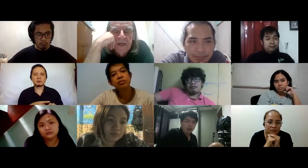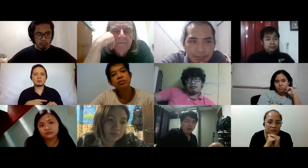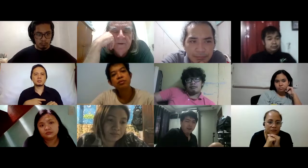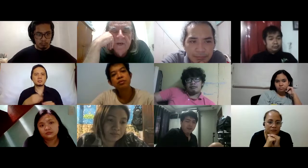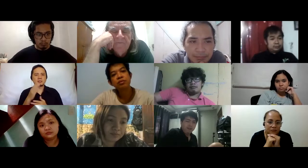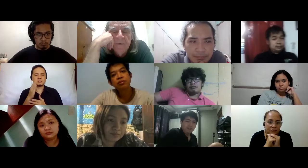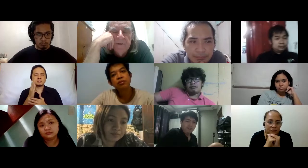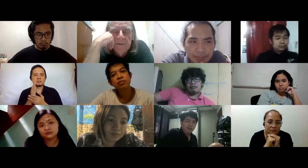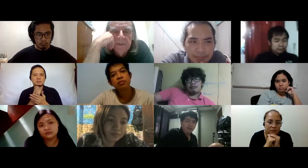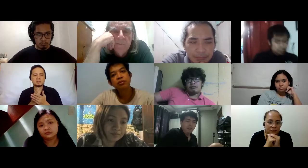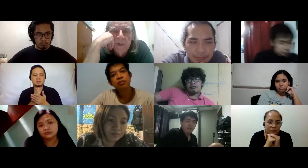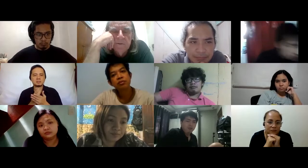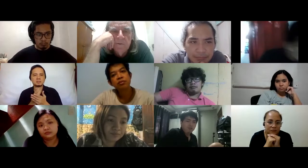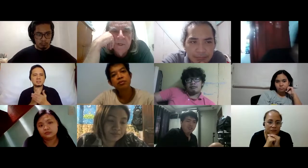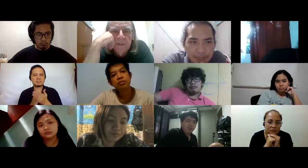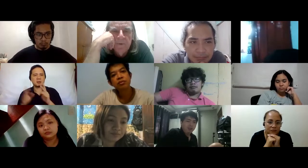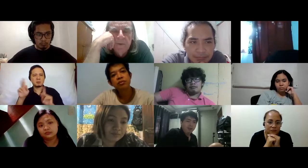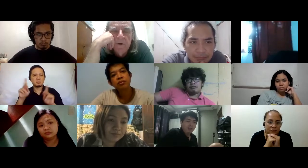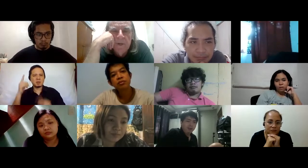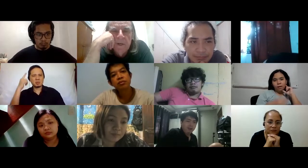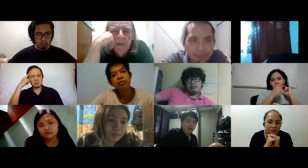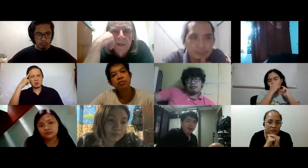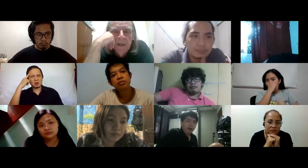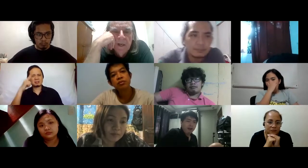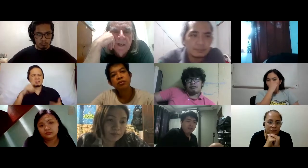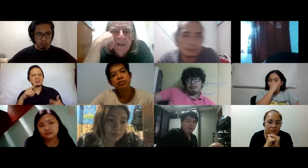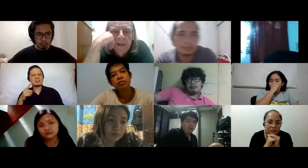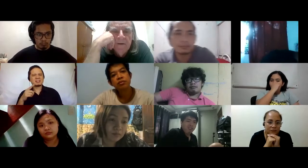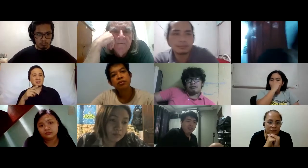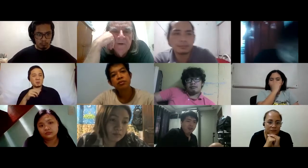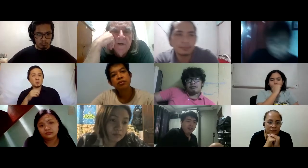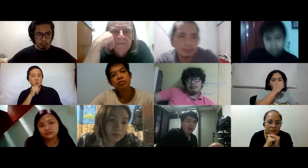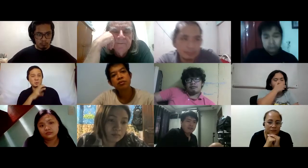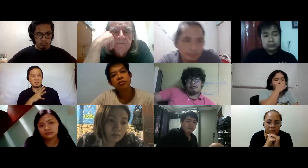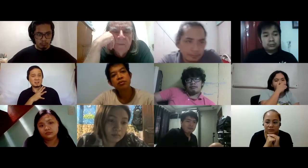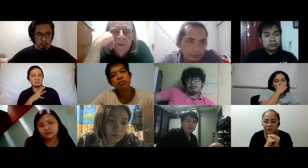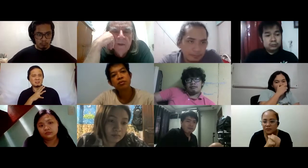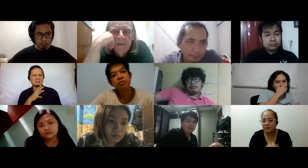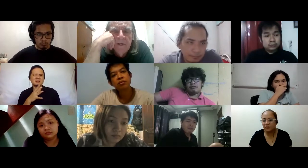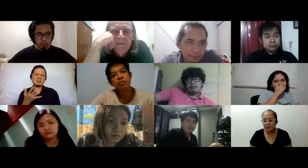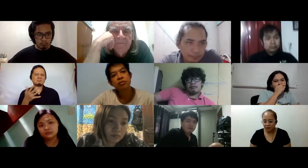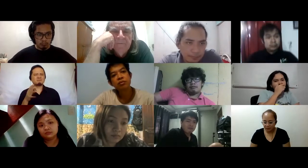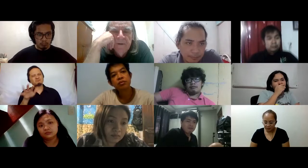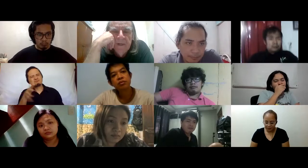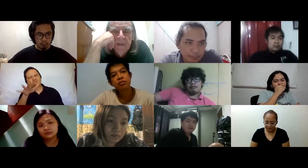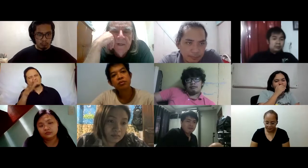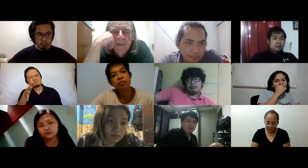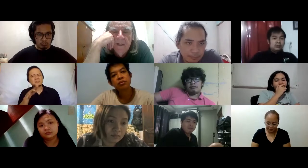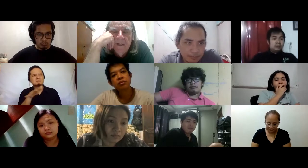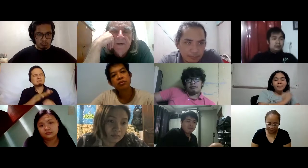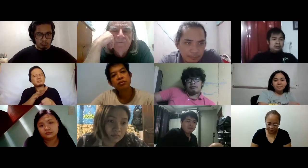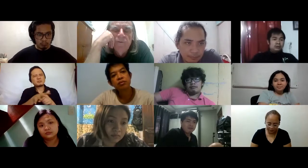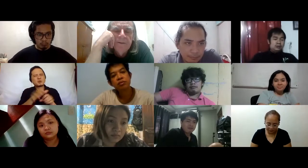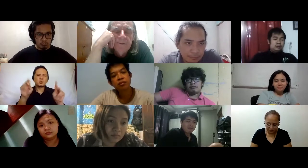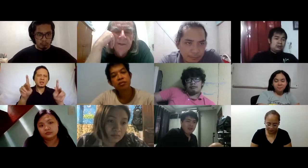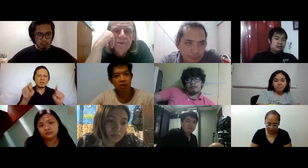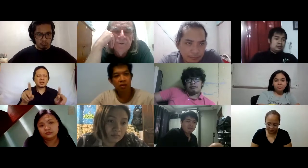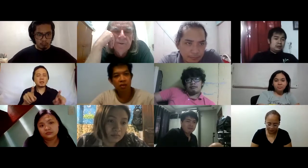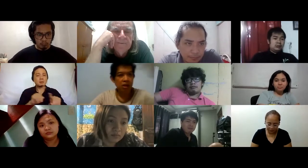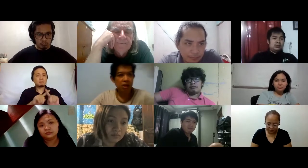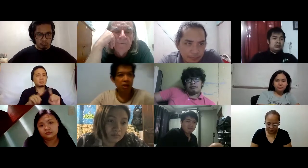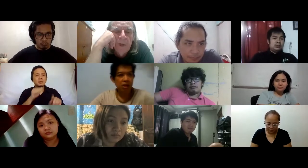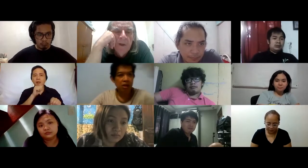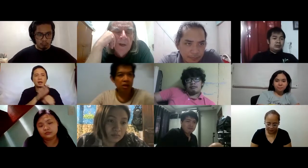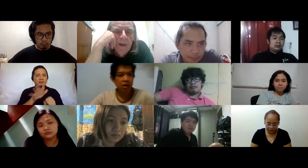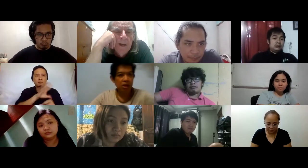she was deaf enough, but she wasn't really promoting a lot of deaf rights